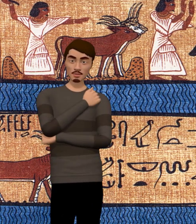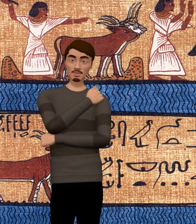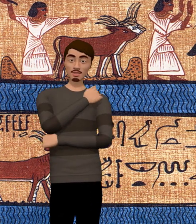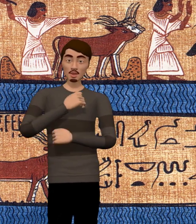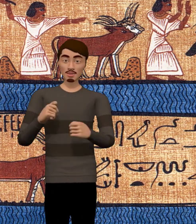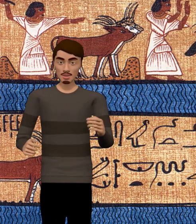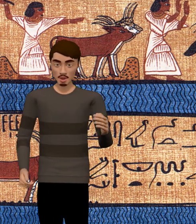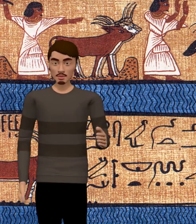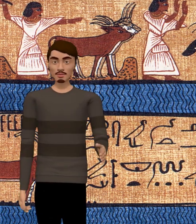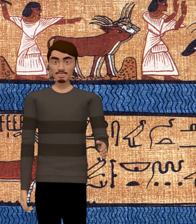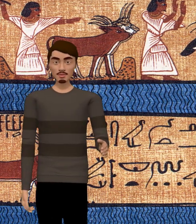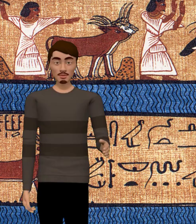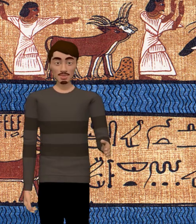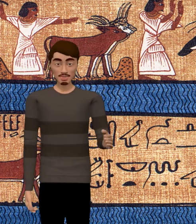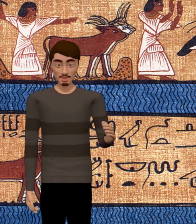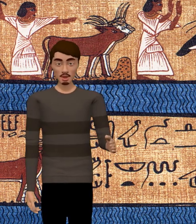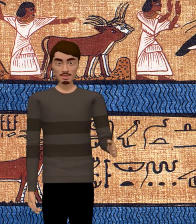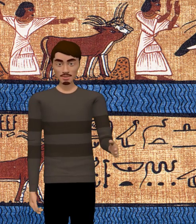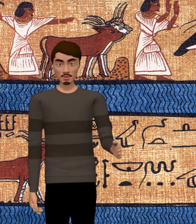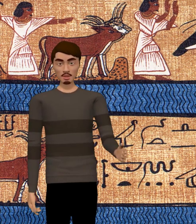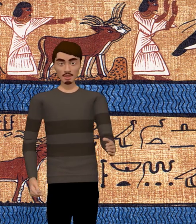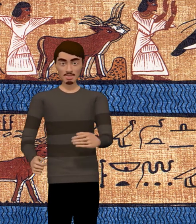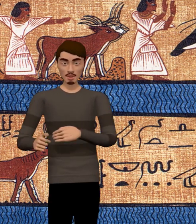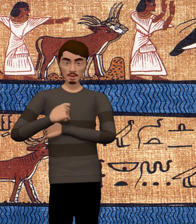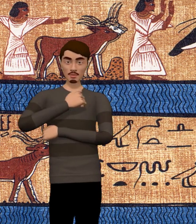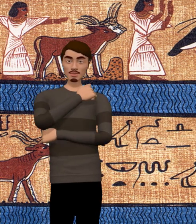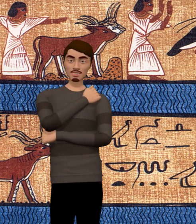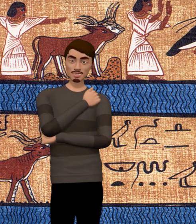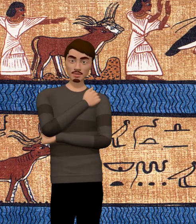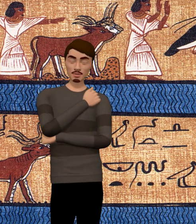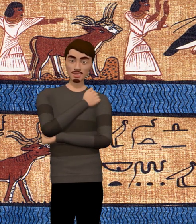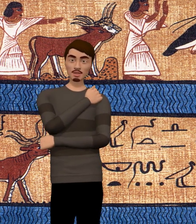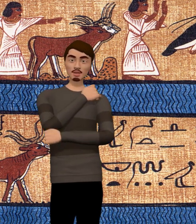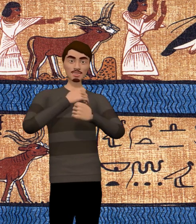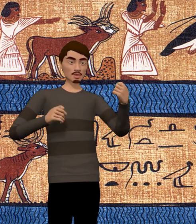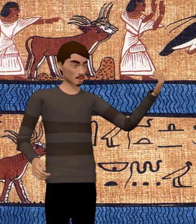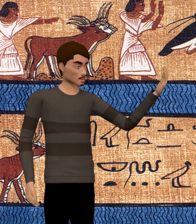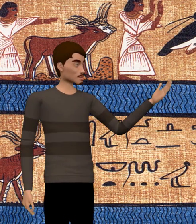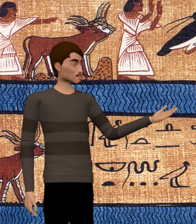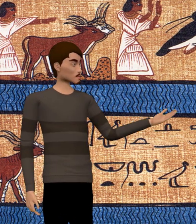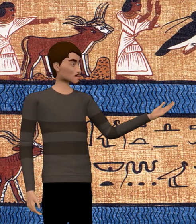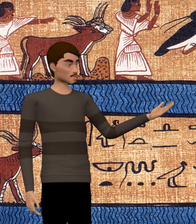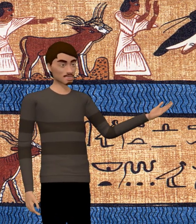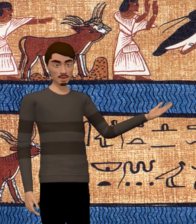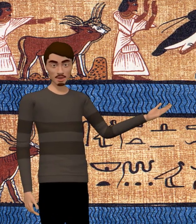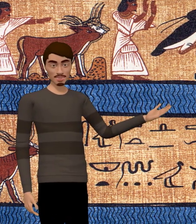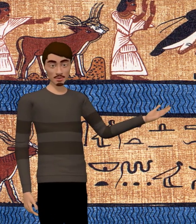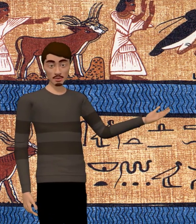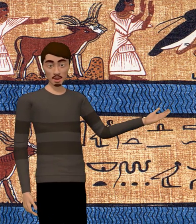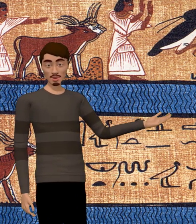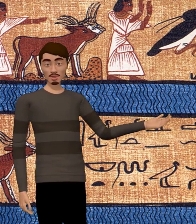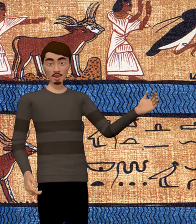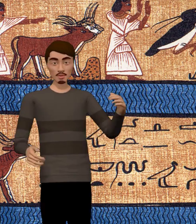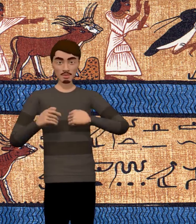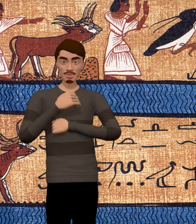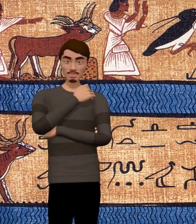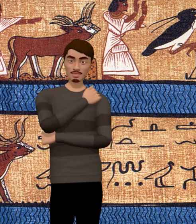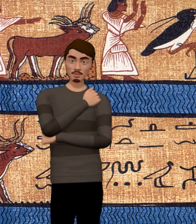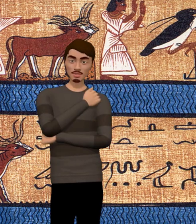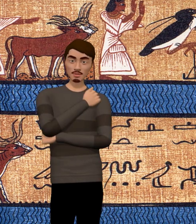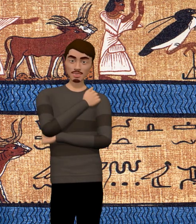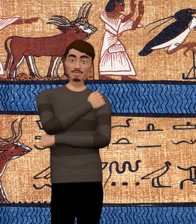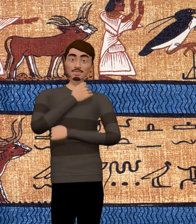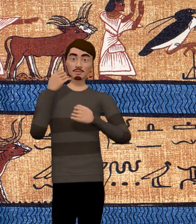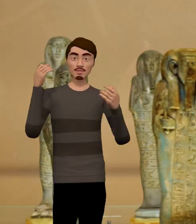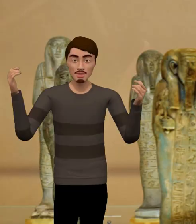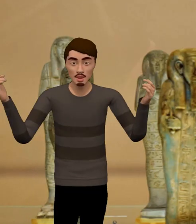continuously refreshed the air, where the fields always gave abundant fruits, where people loved, children were generated, and gamed